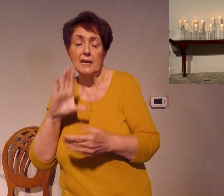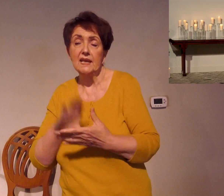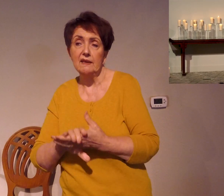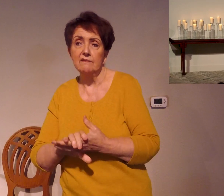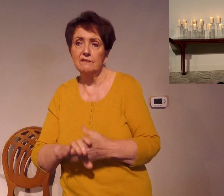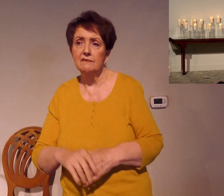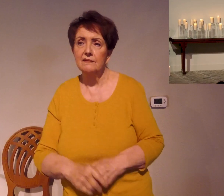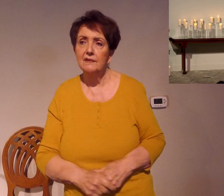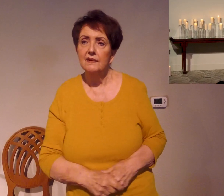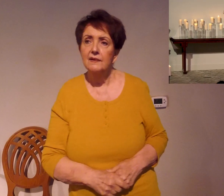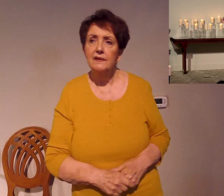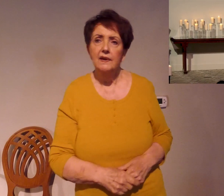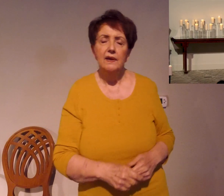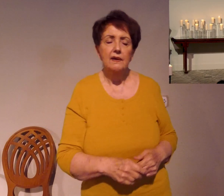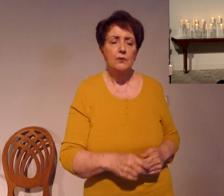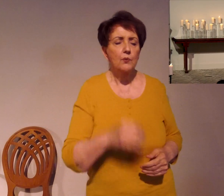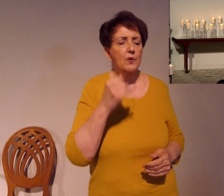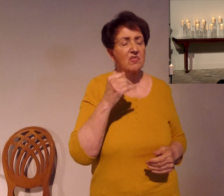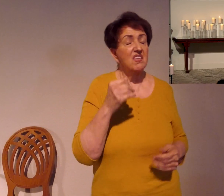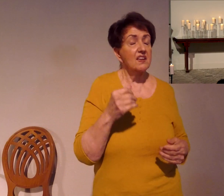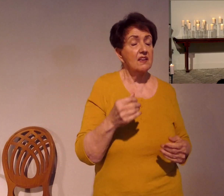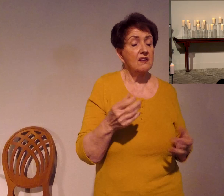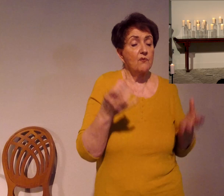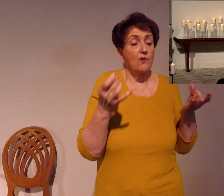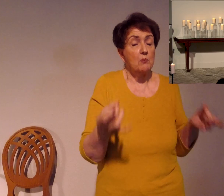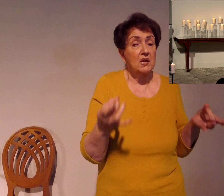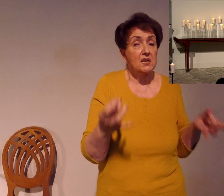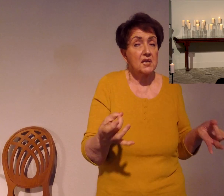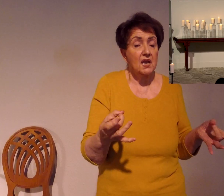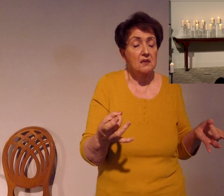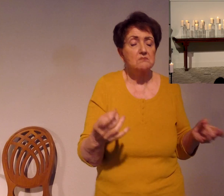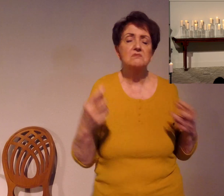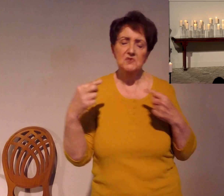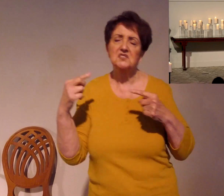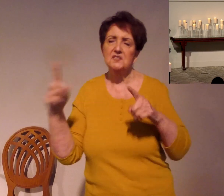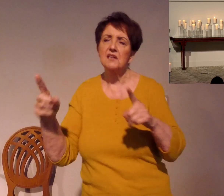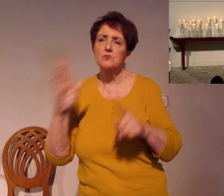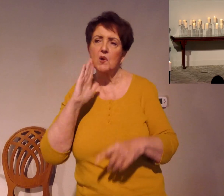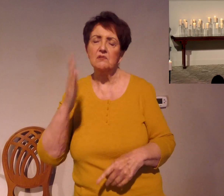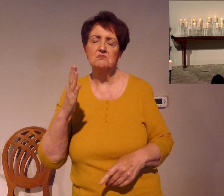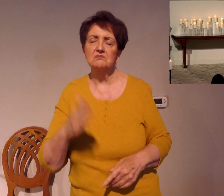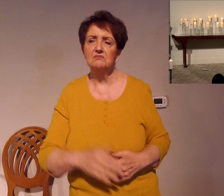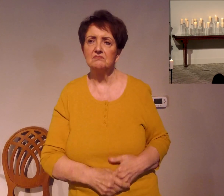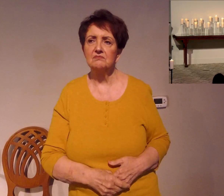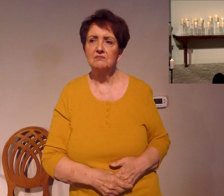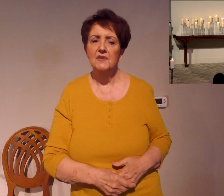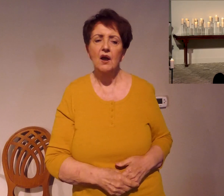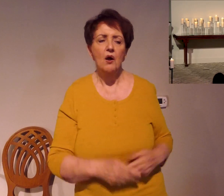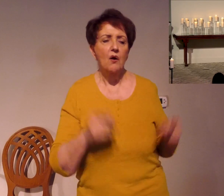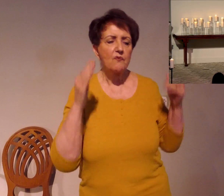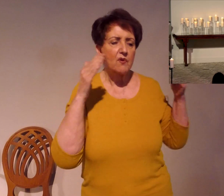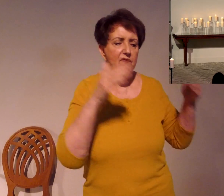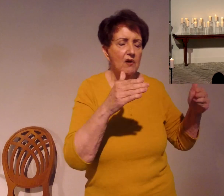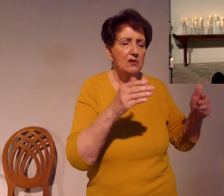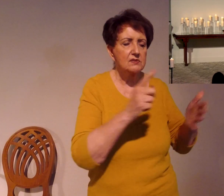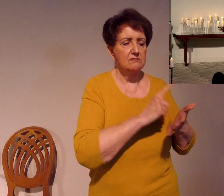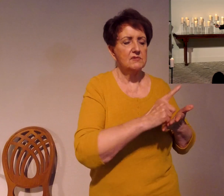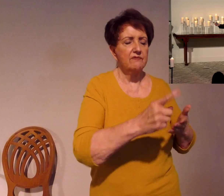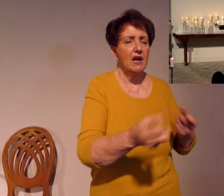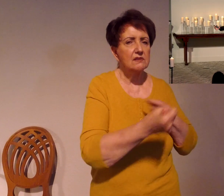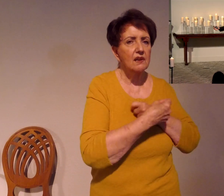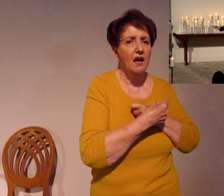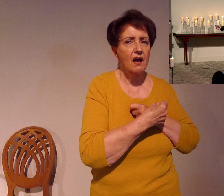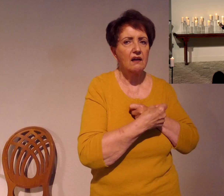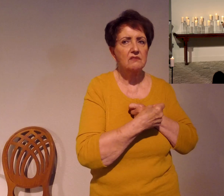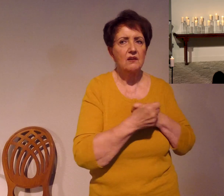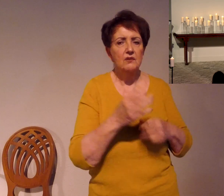we meditate, that somehow we will become prosperous. Or if we focus only on the divine love, that